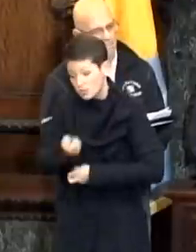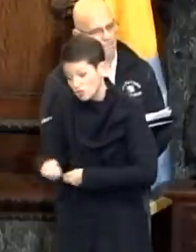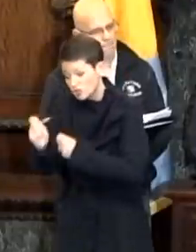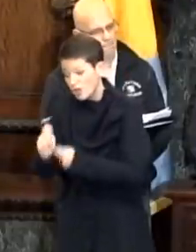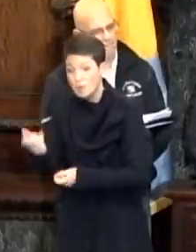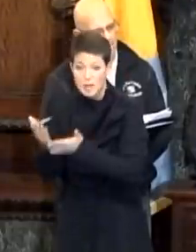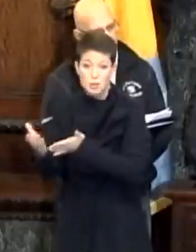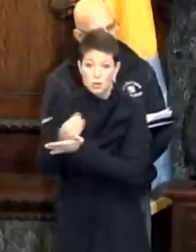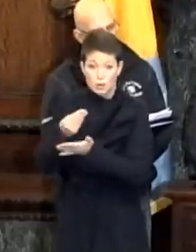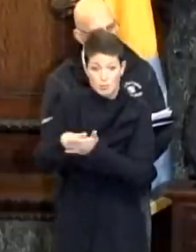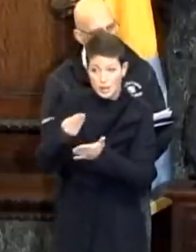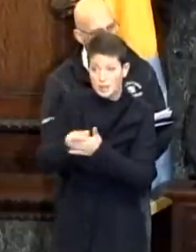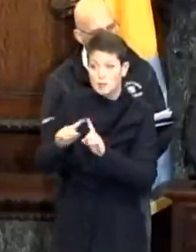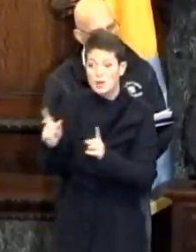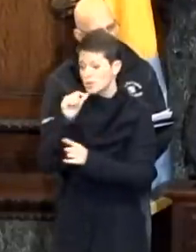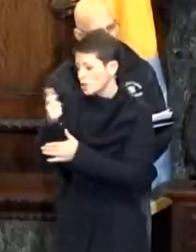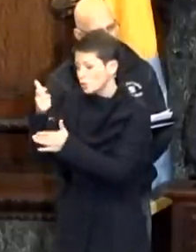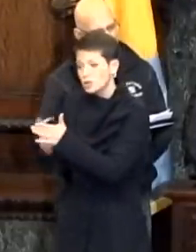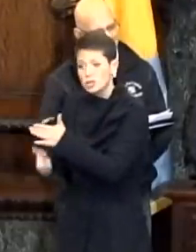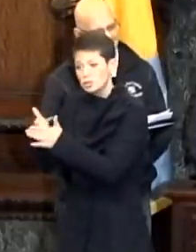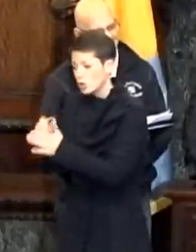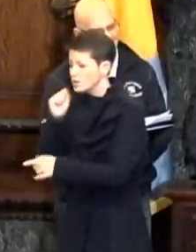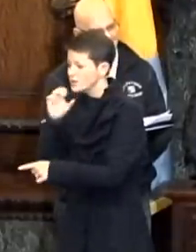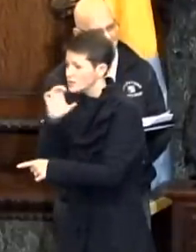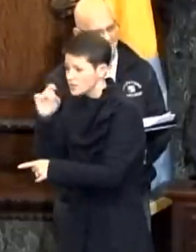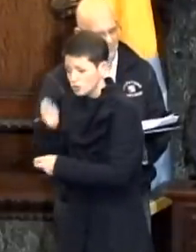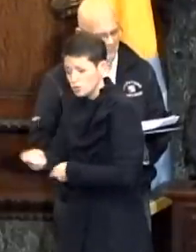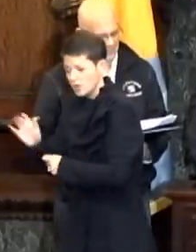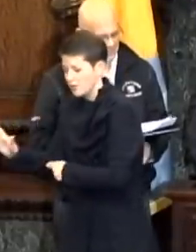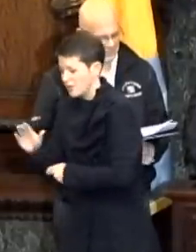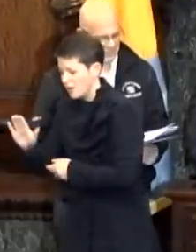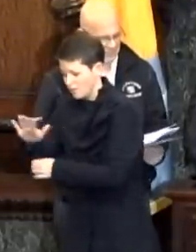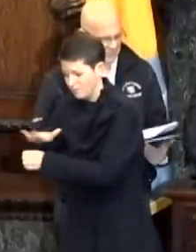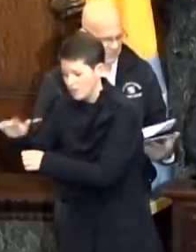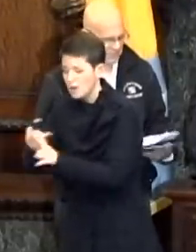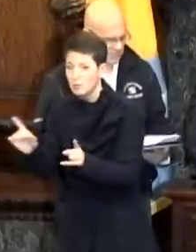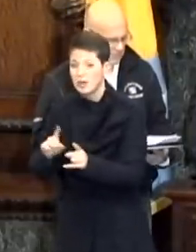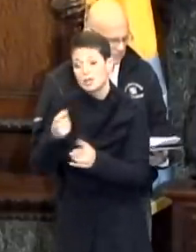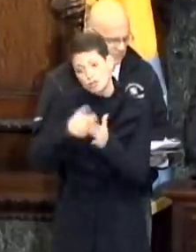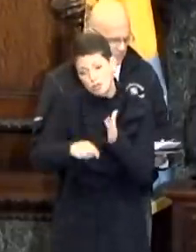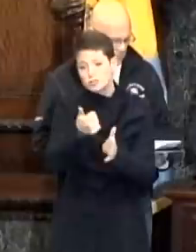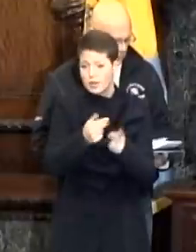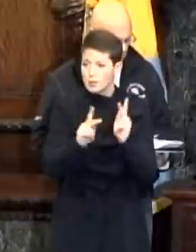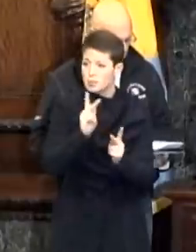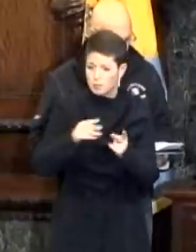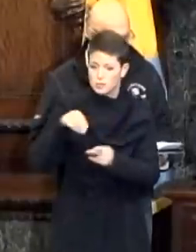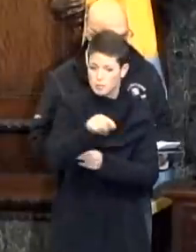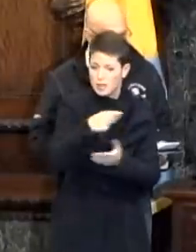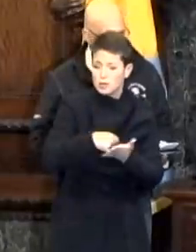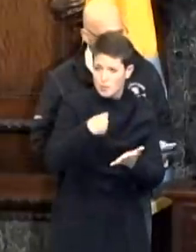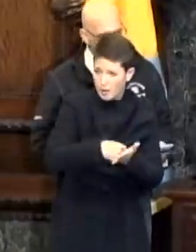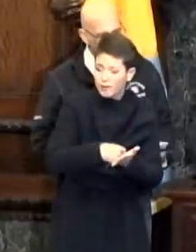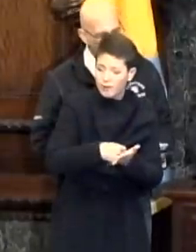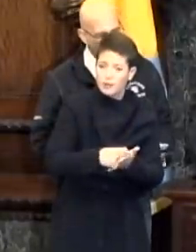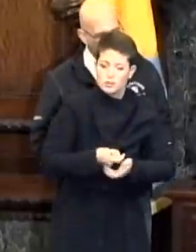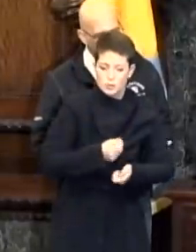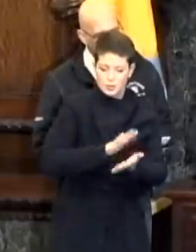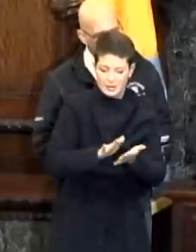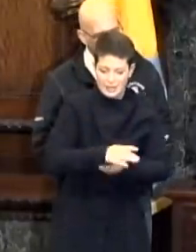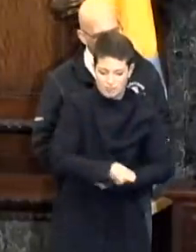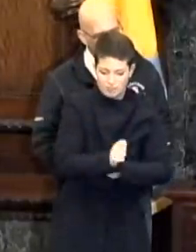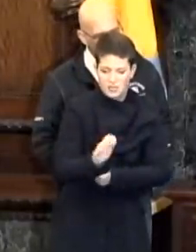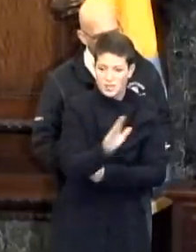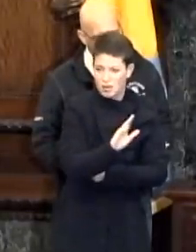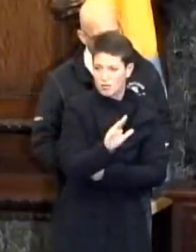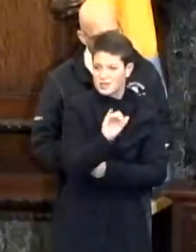Do not charge them, but charge other people to plow snow or lift snow from their sidewalks or from